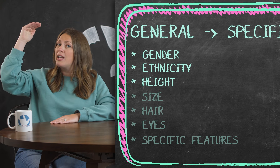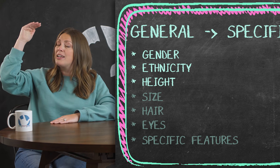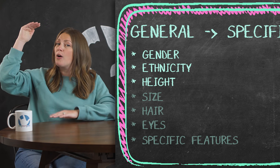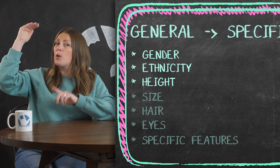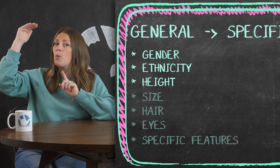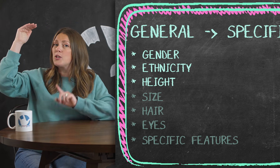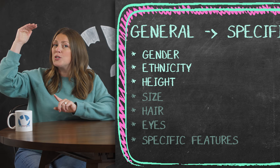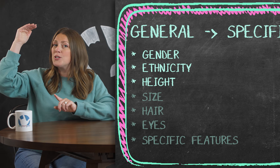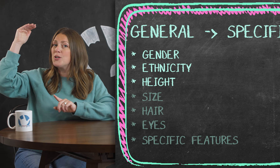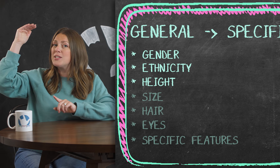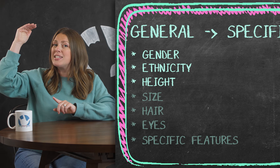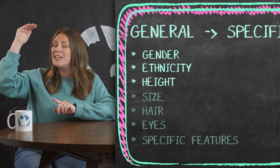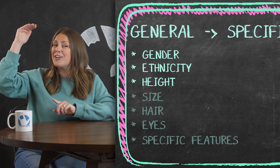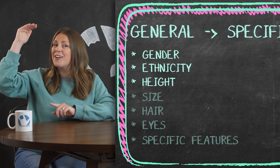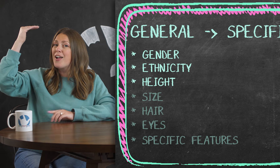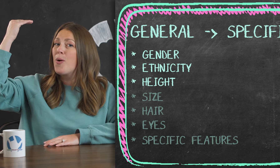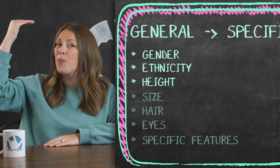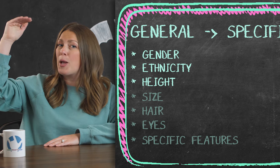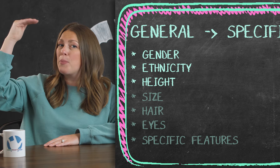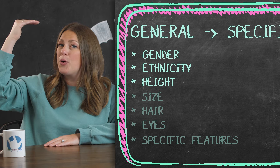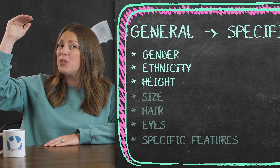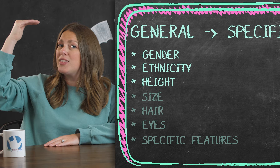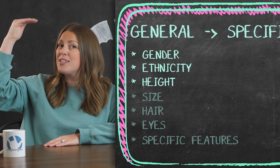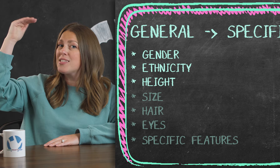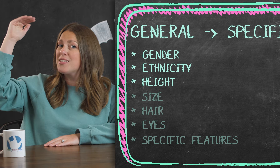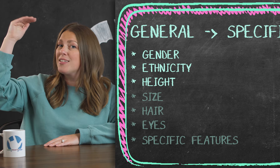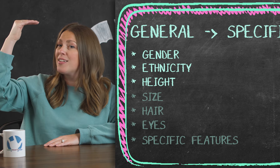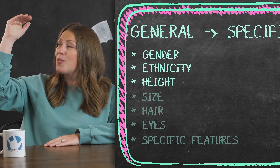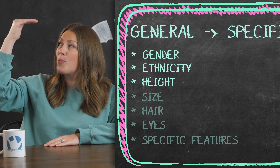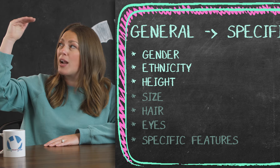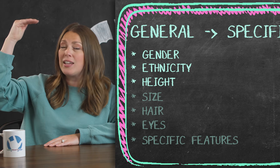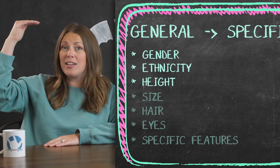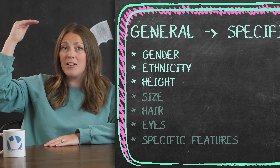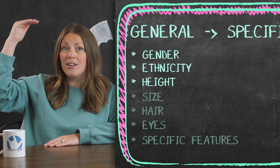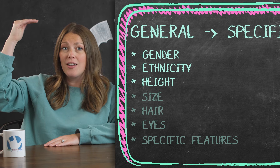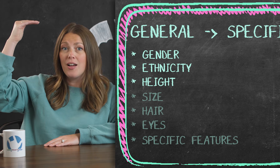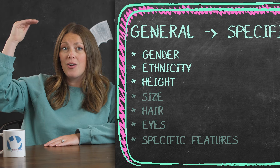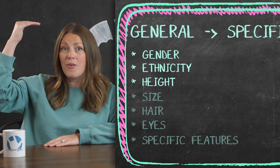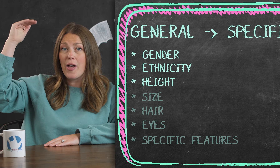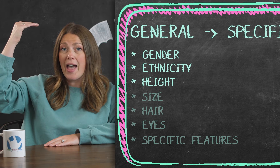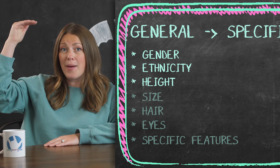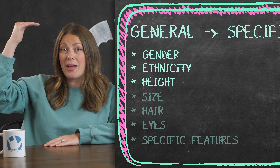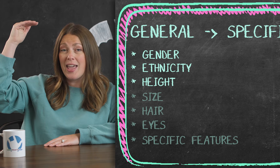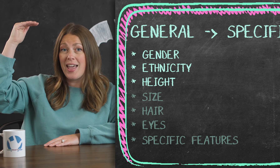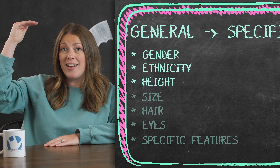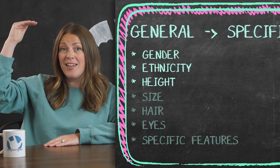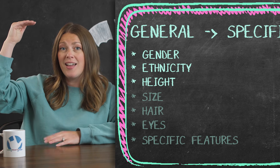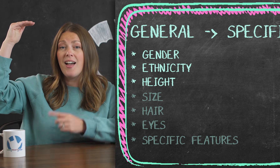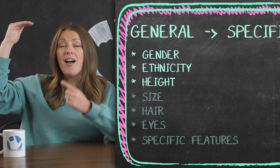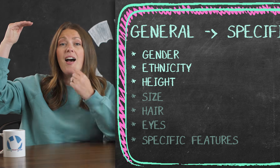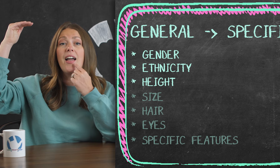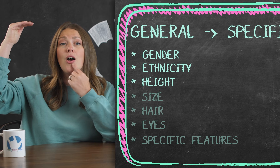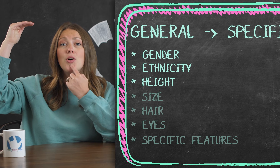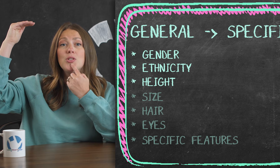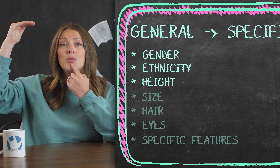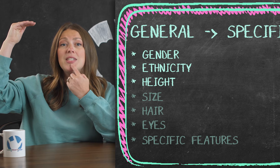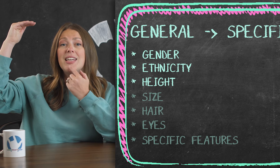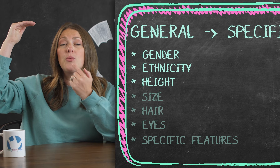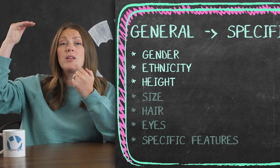Now I want you to notice here, when I put this right here at my head, I also did what's